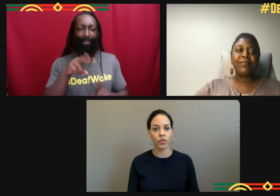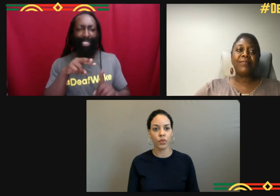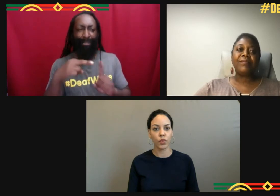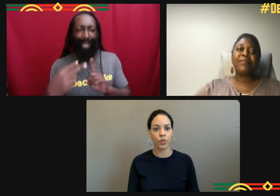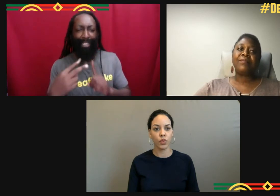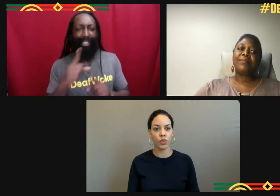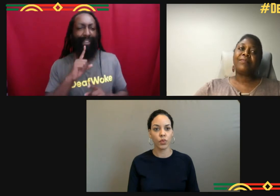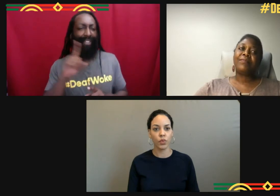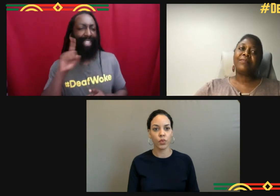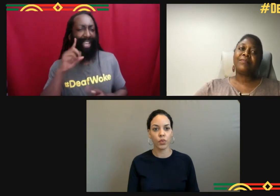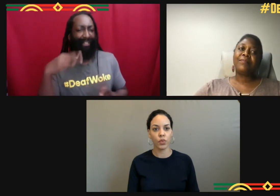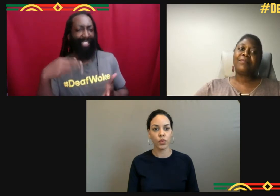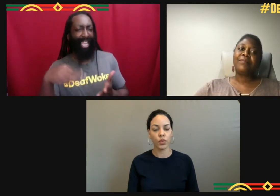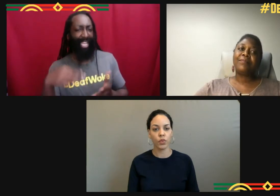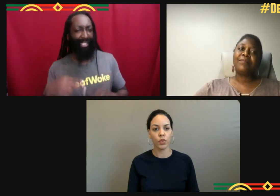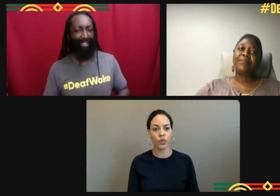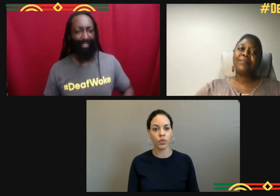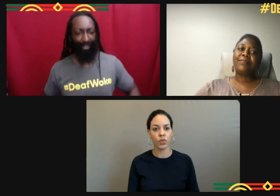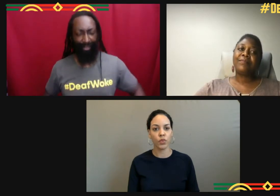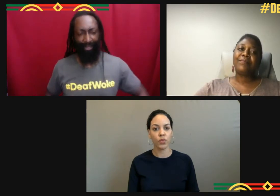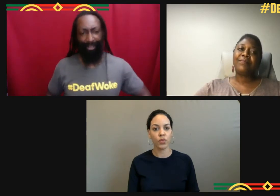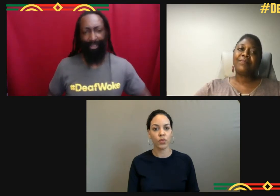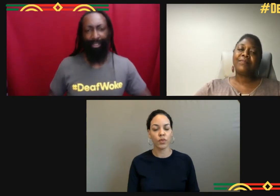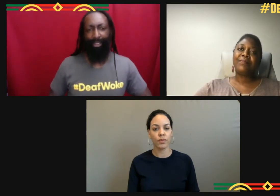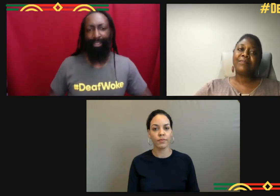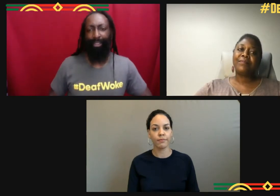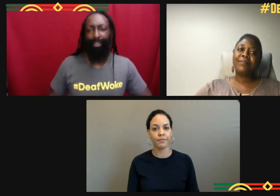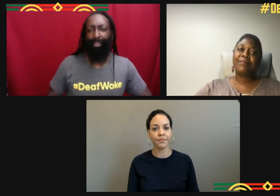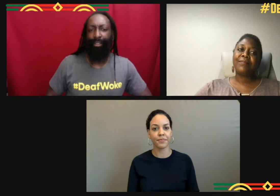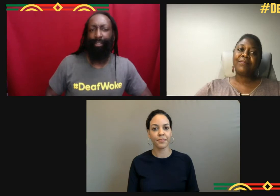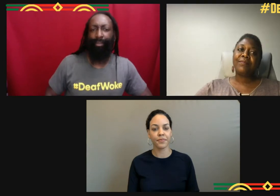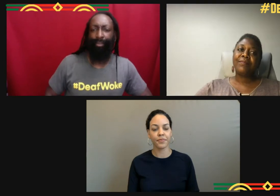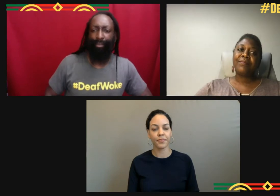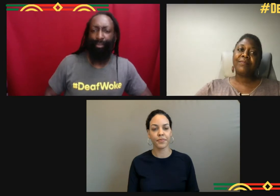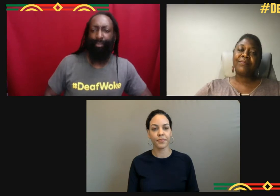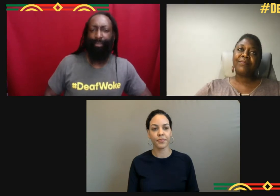you? What is your perspective of deaf dance?